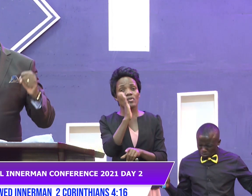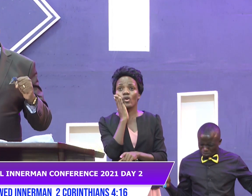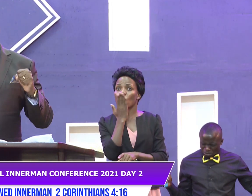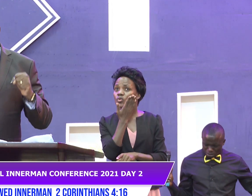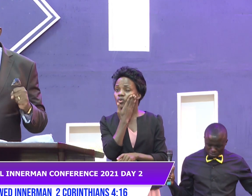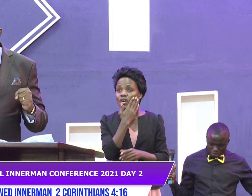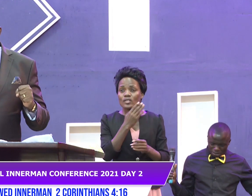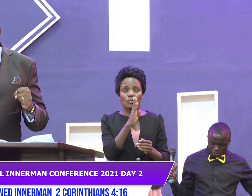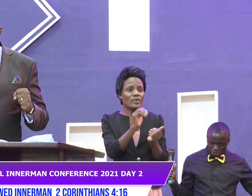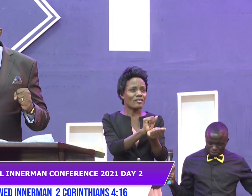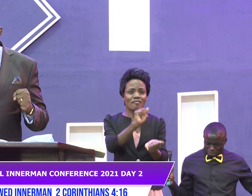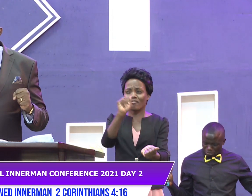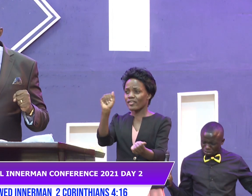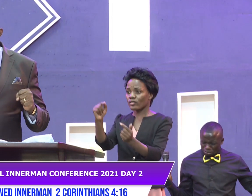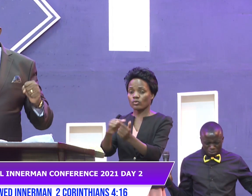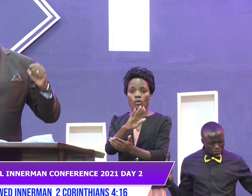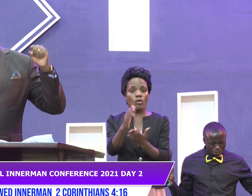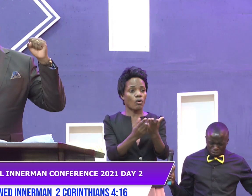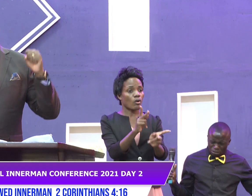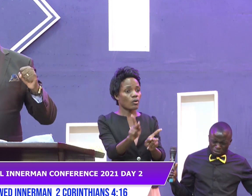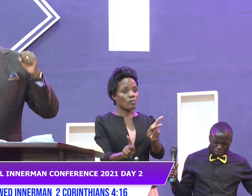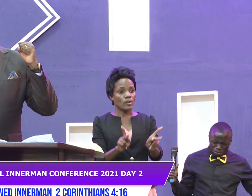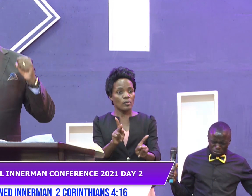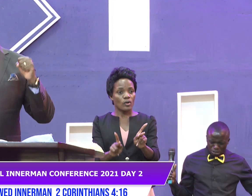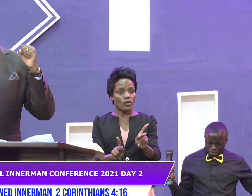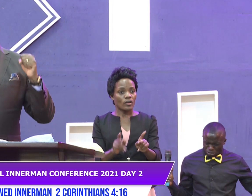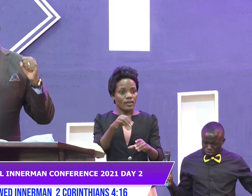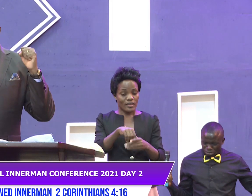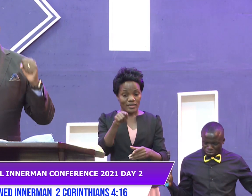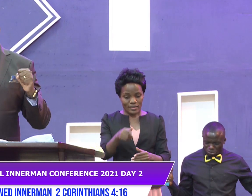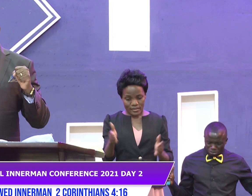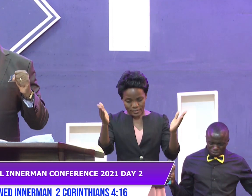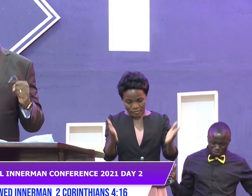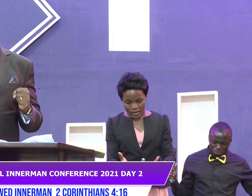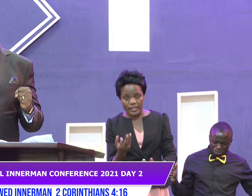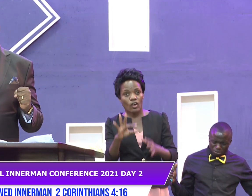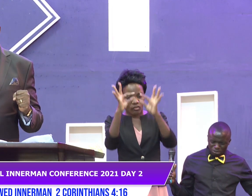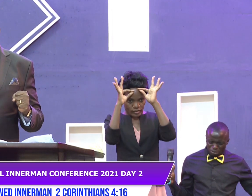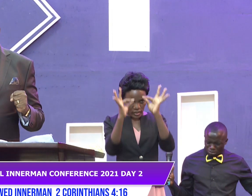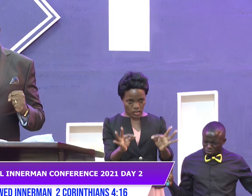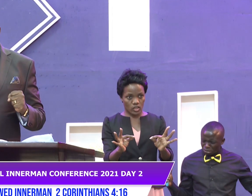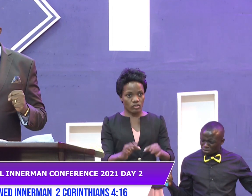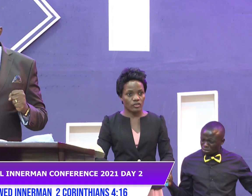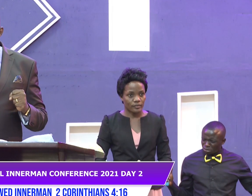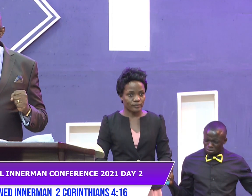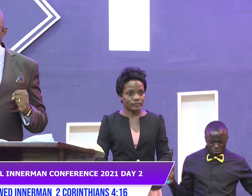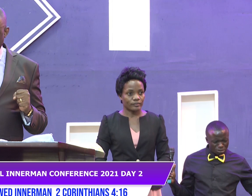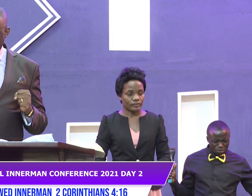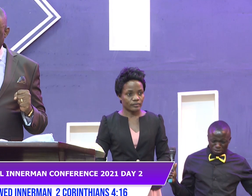goodness and also your grace to manifest from this valley of